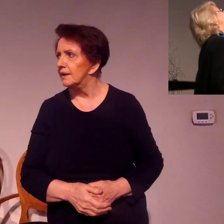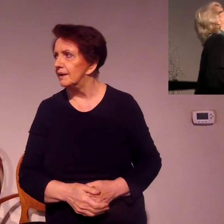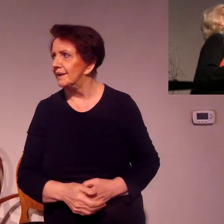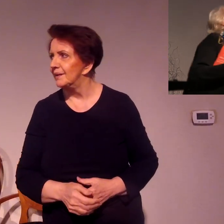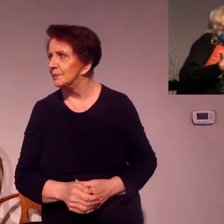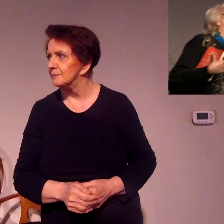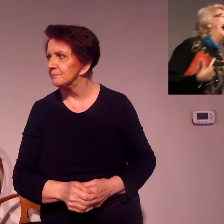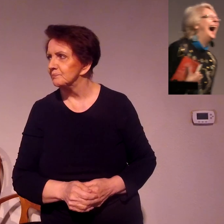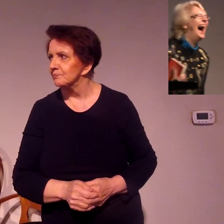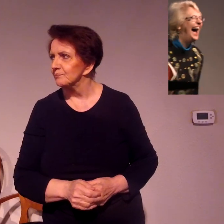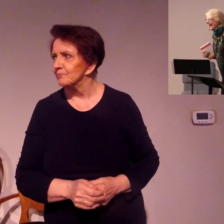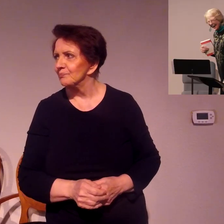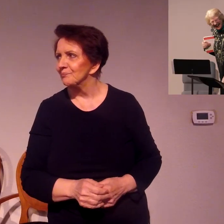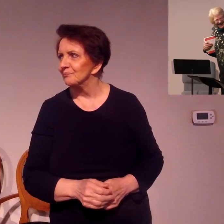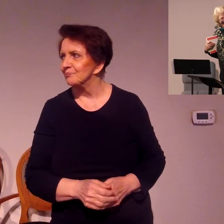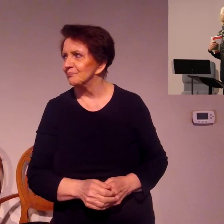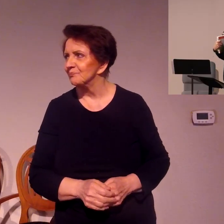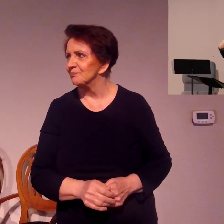Maybe once.